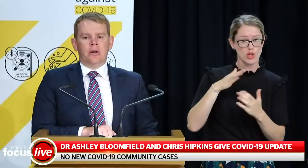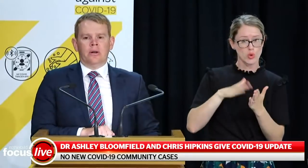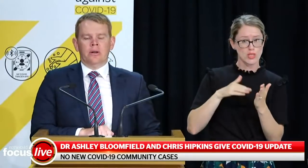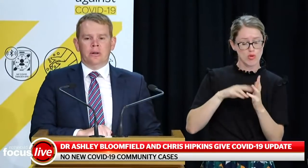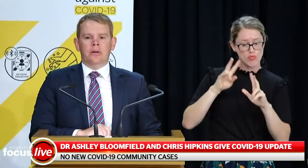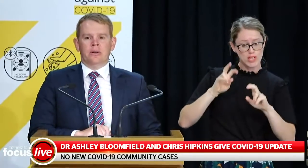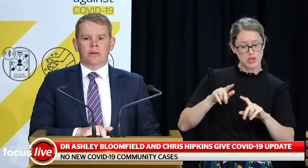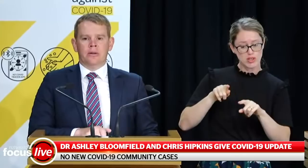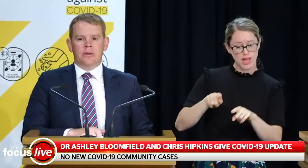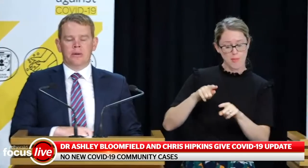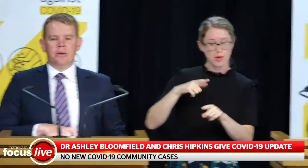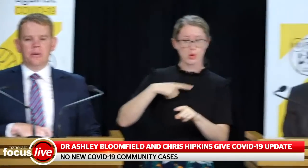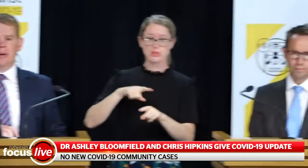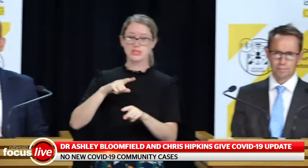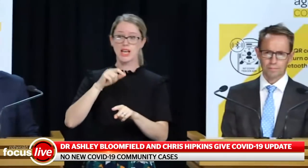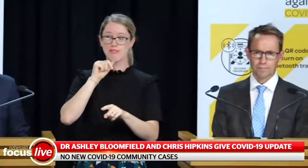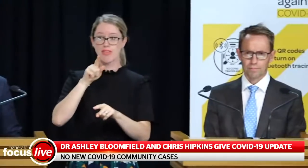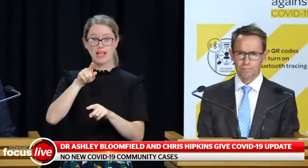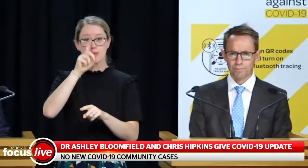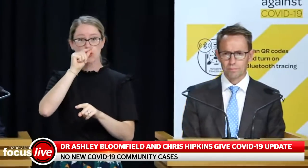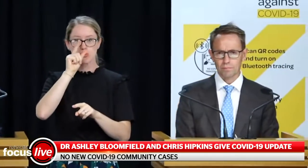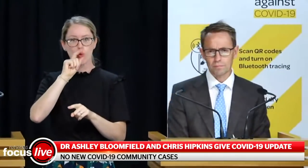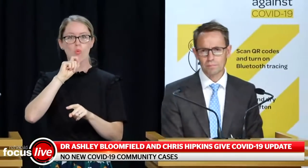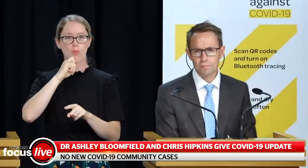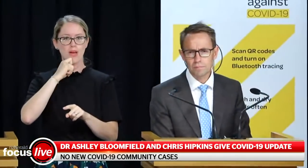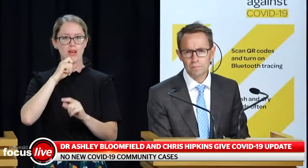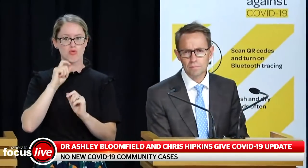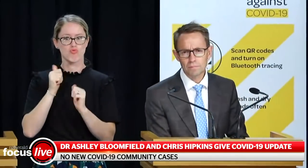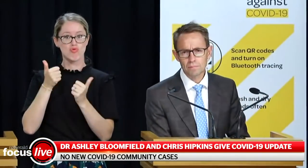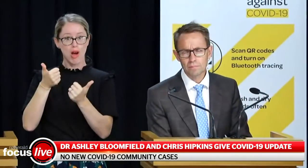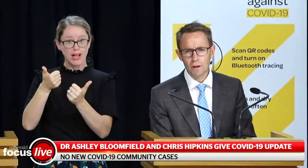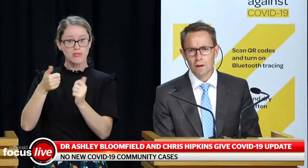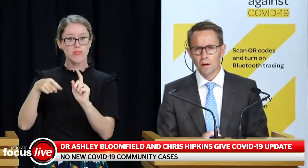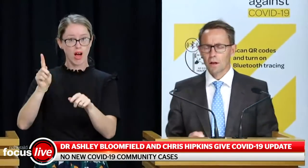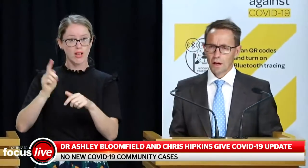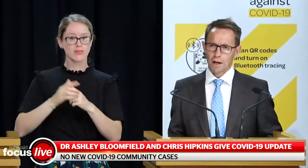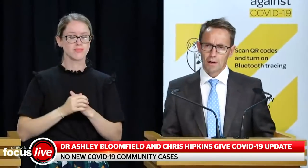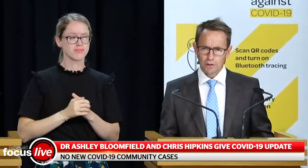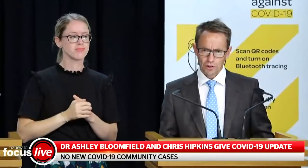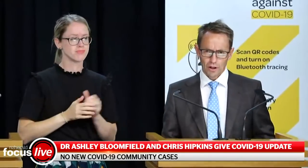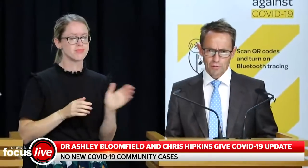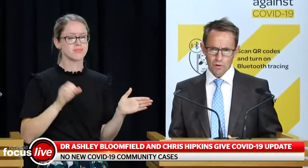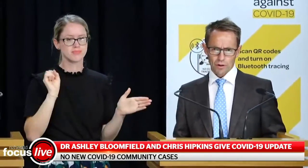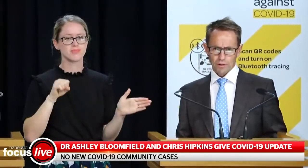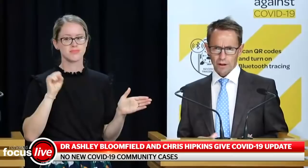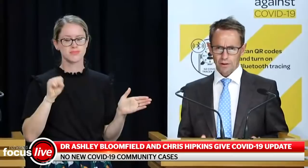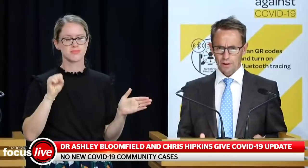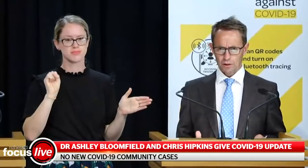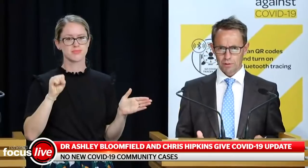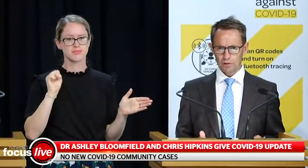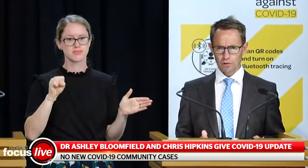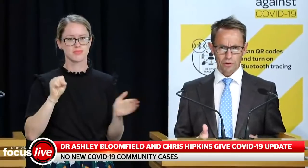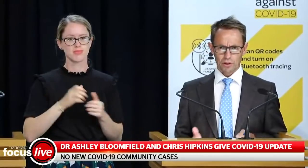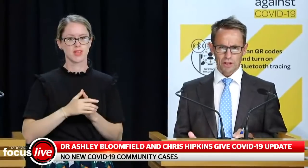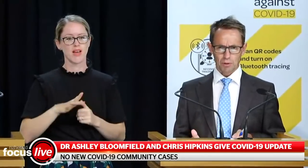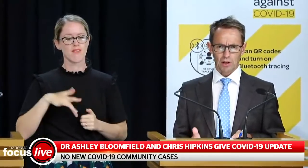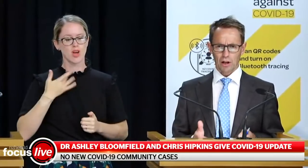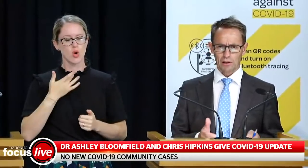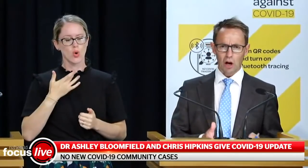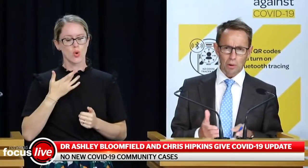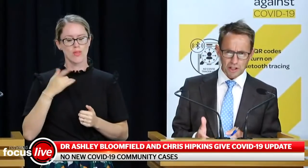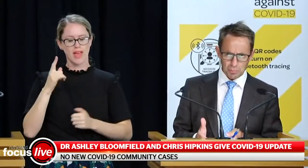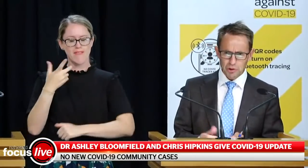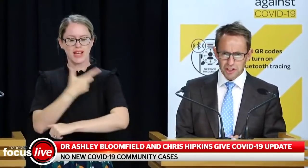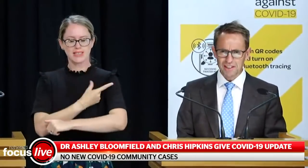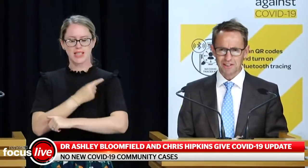into? Because the implications of that would be pretty big for us, wouldn't it? Yes, I have heard that they think it could be stored at